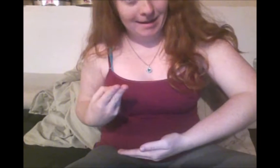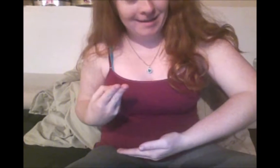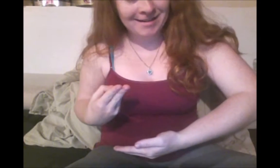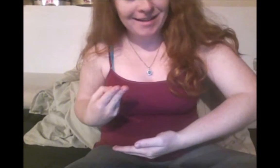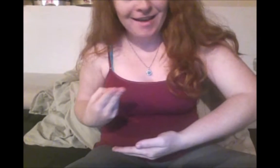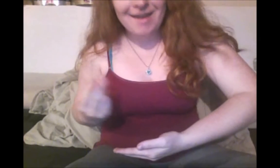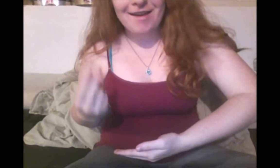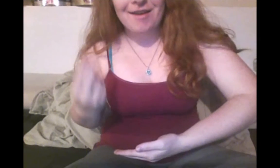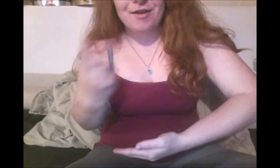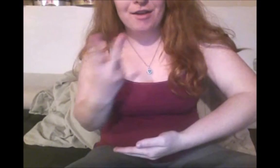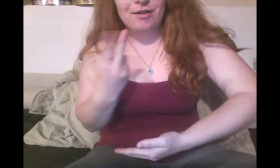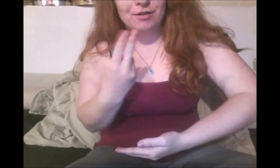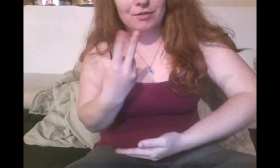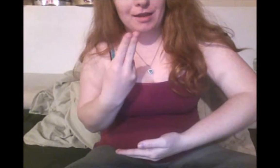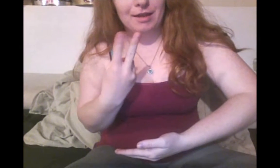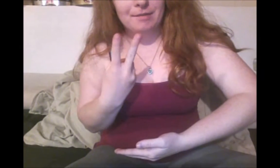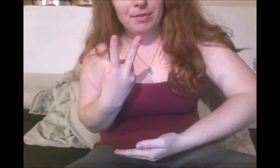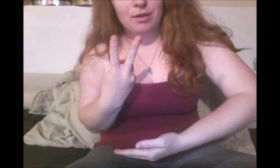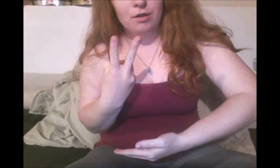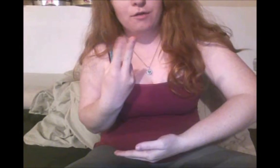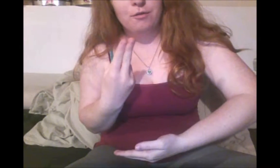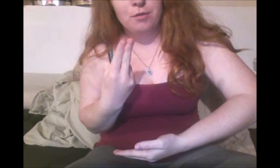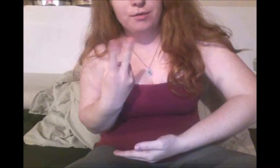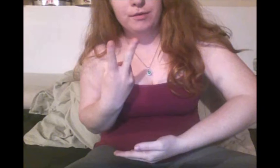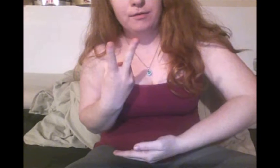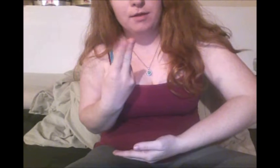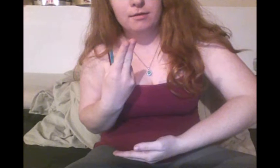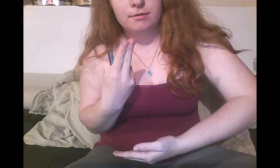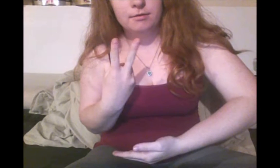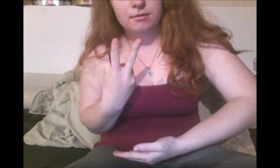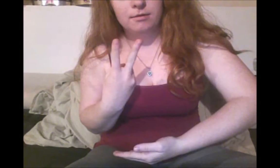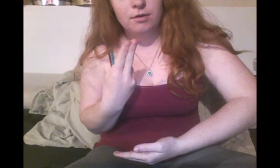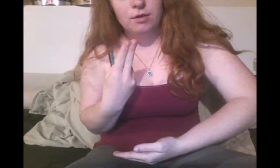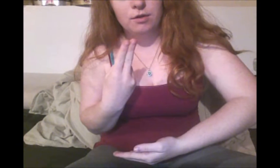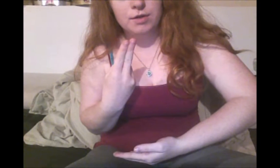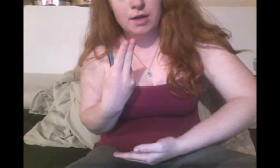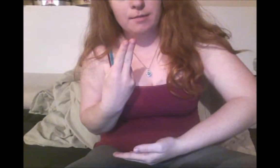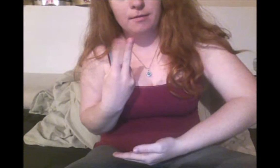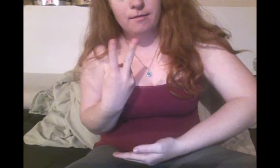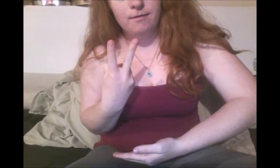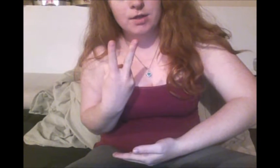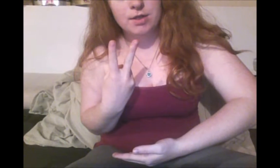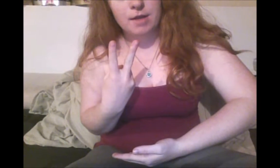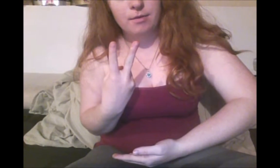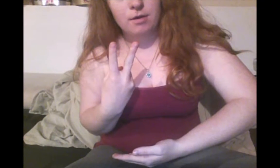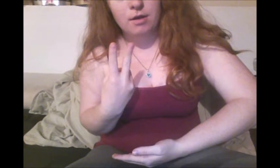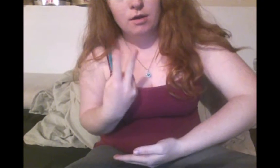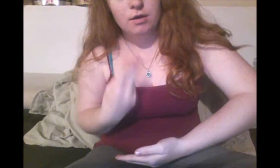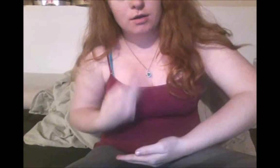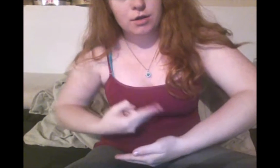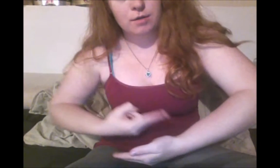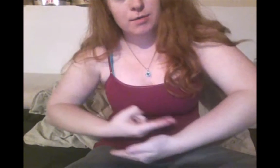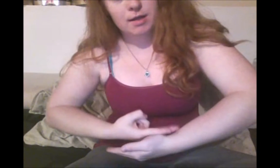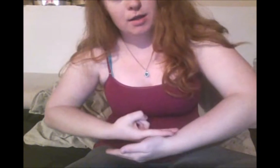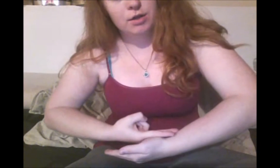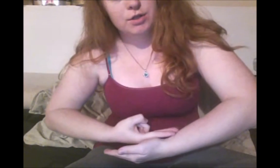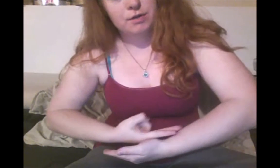hand. And you're going to do like, you're going to go from U to V. U shape, V shape. You're going to pretend like you're shearing the